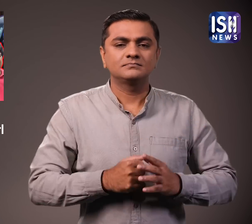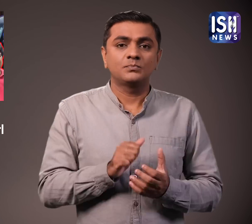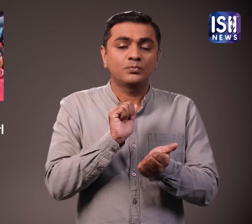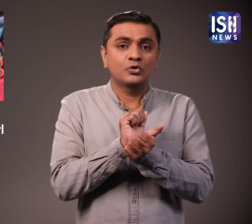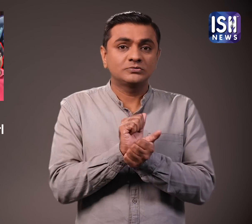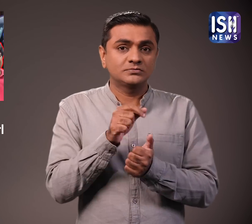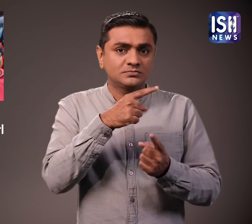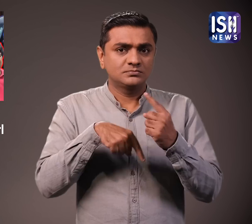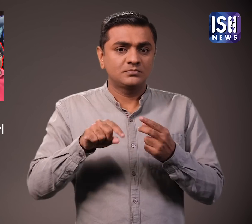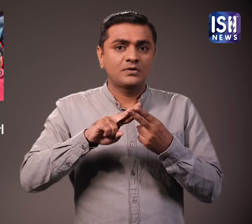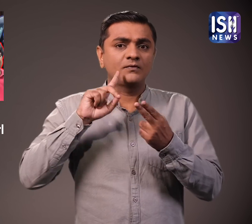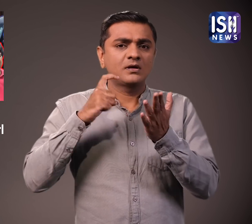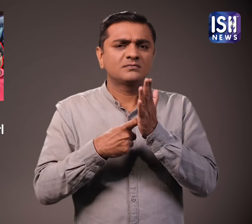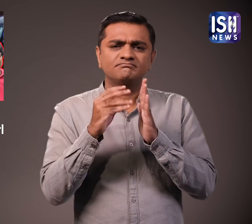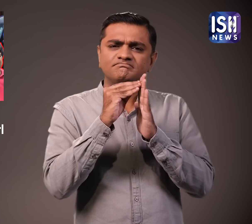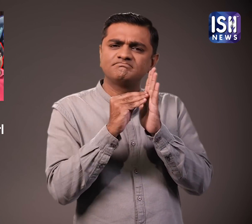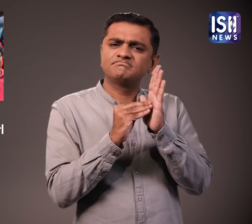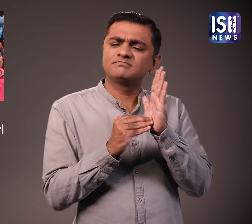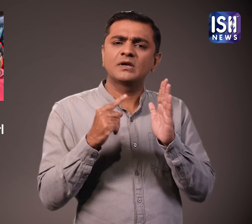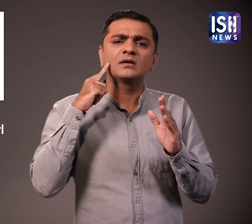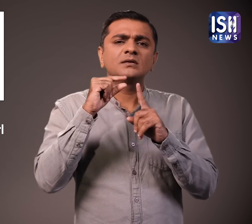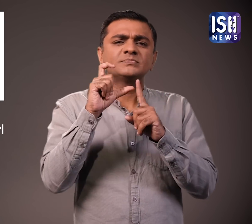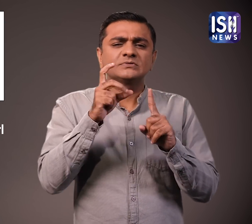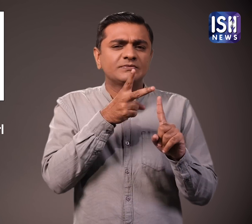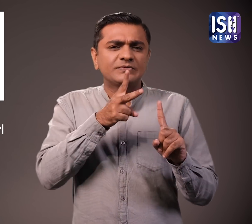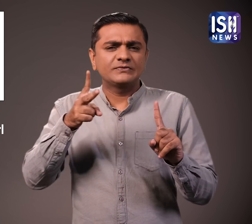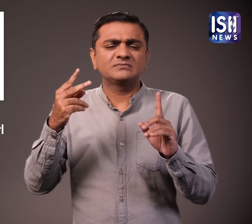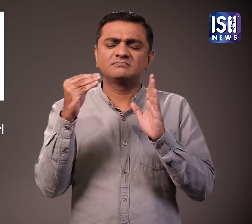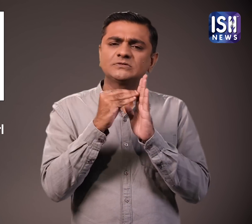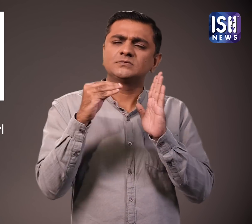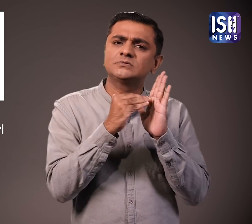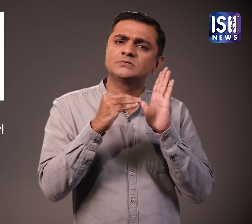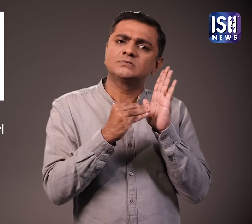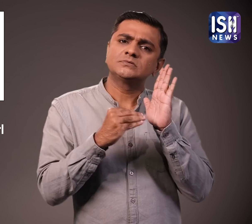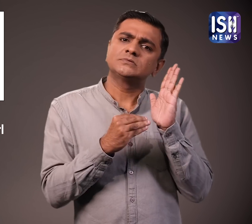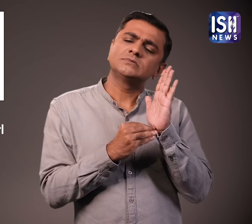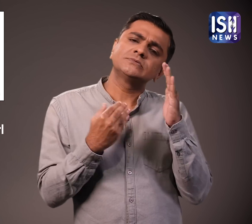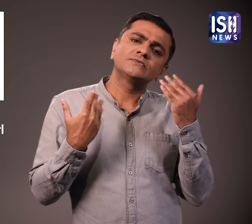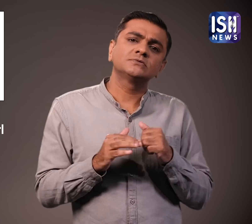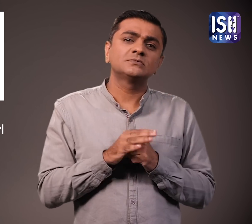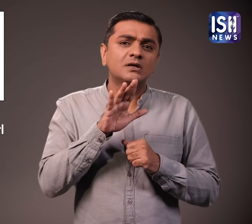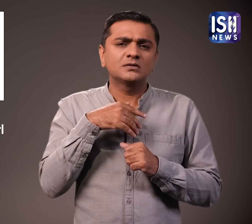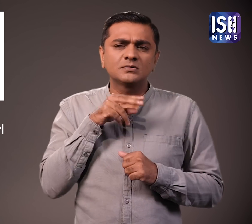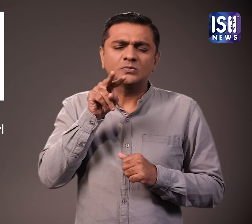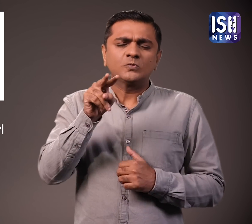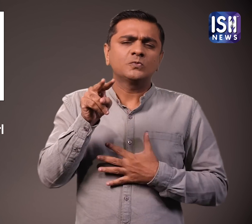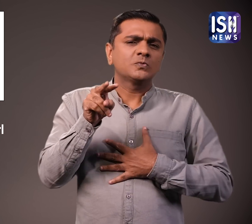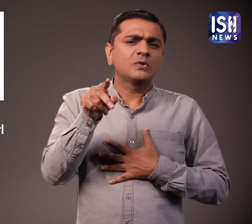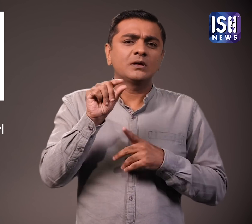The police has registered an FII under various sections of the IPC. The wife of the accused has